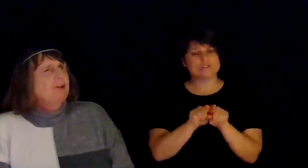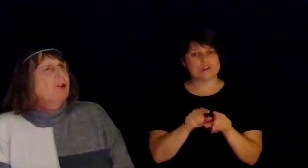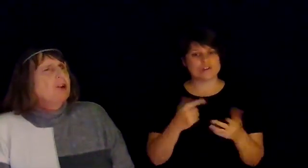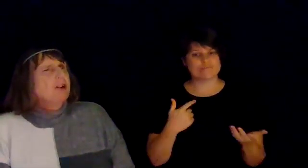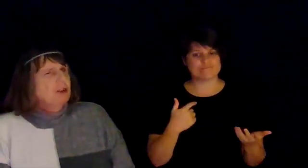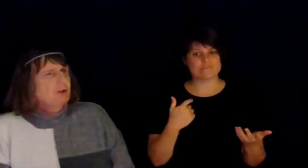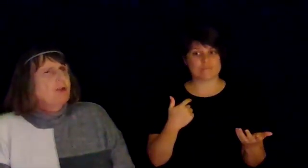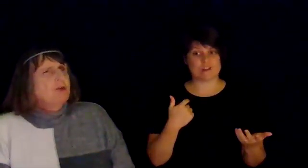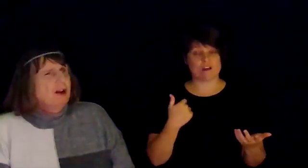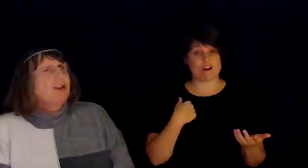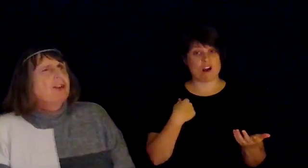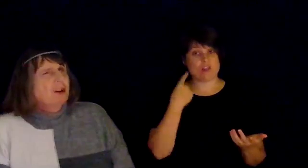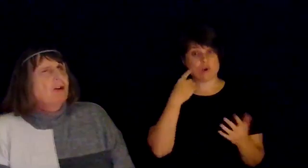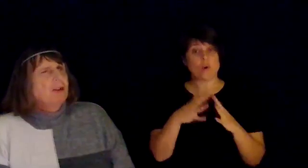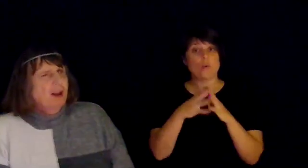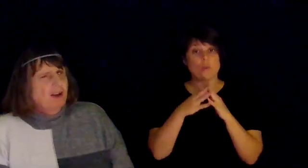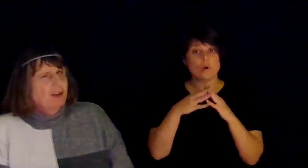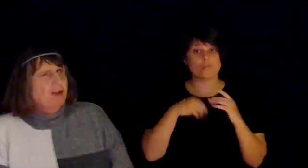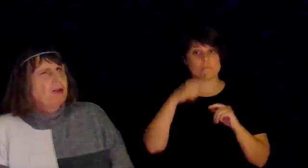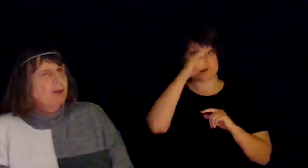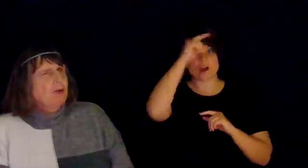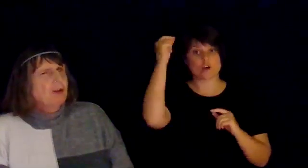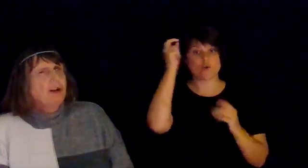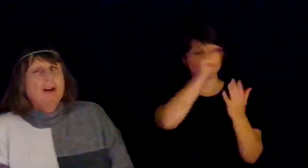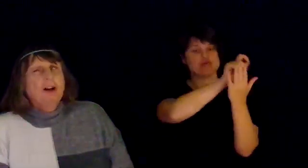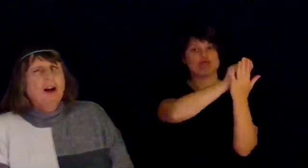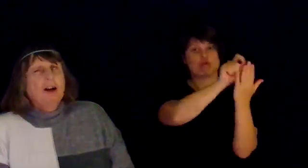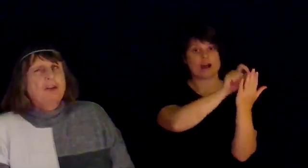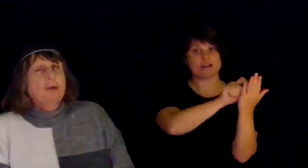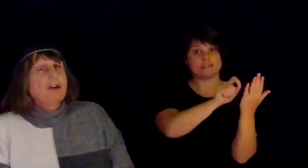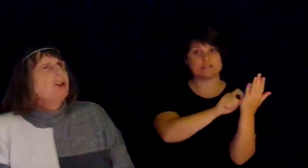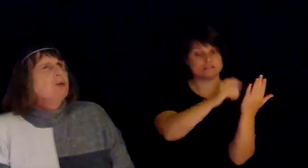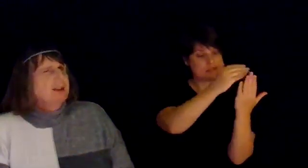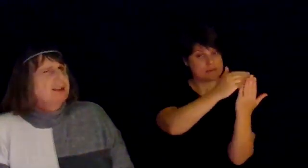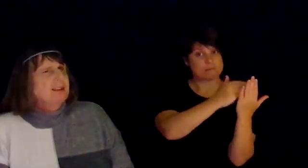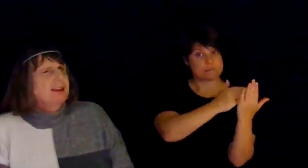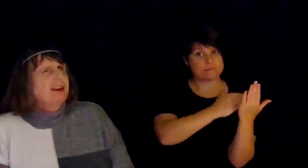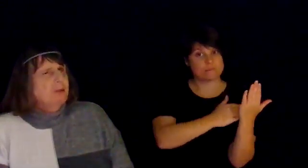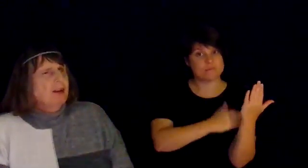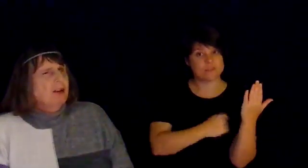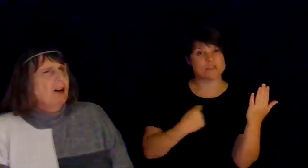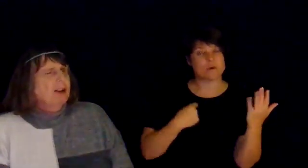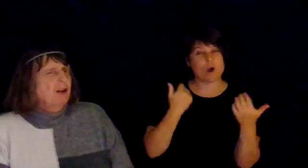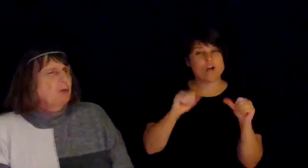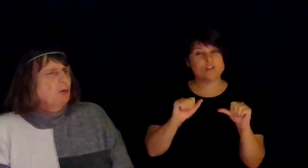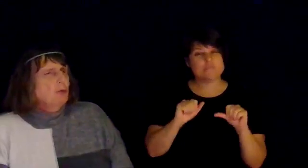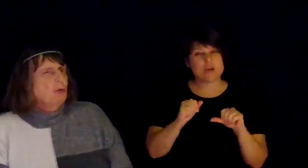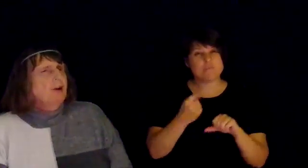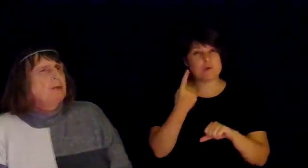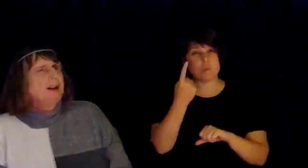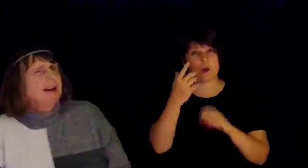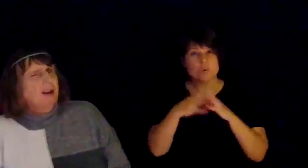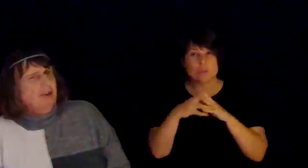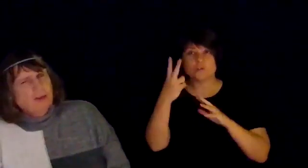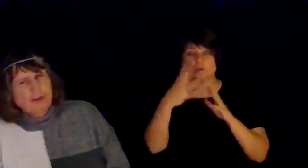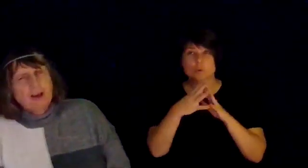actually found it very useful to write these goals down. So it took quite a few weeks to think about, okay,